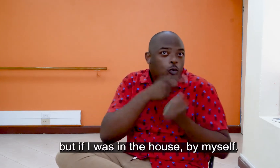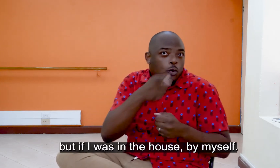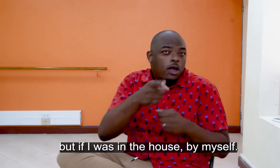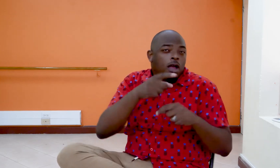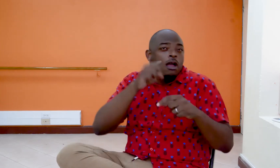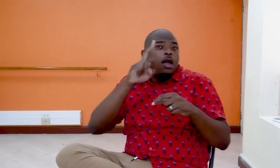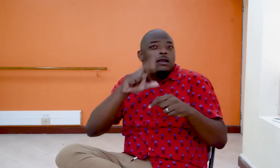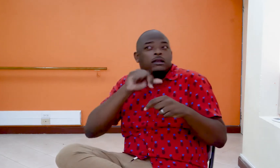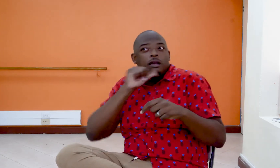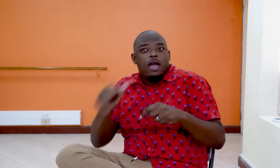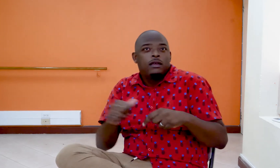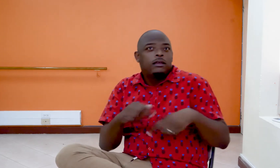myself,